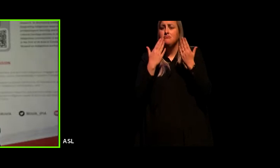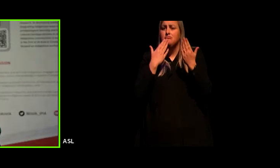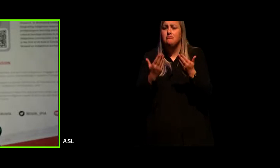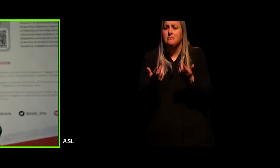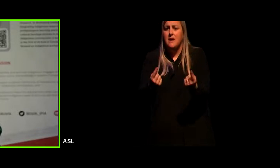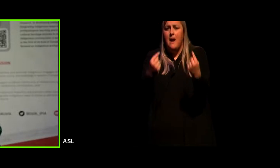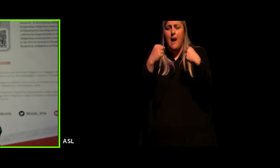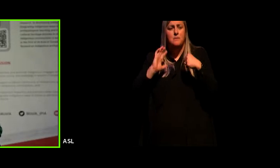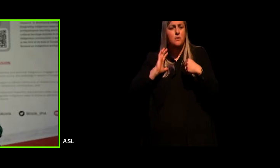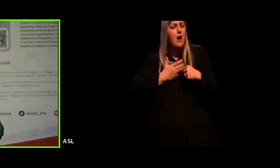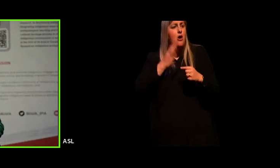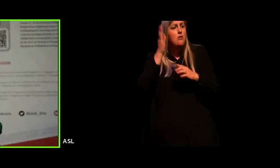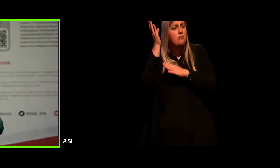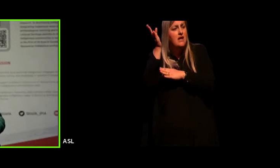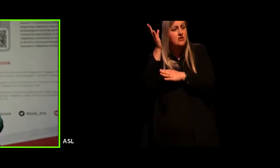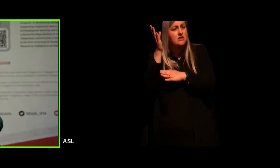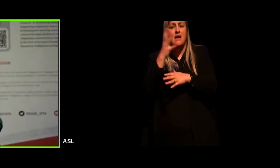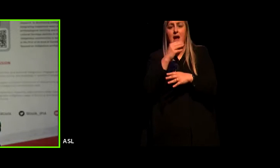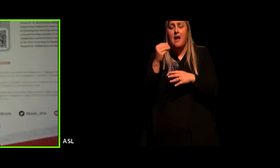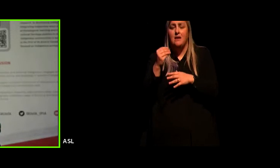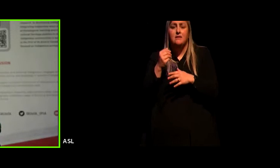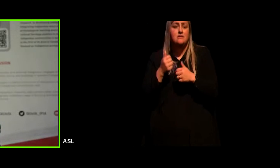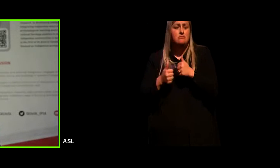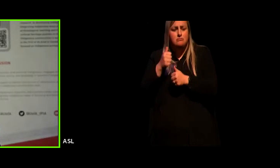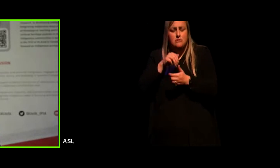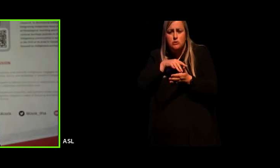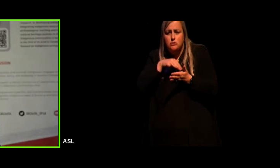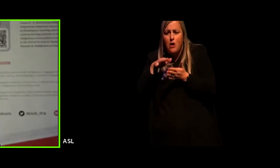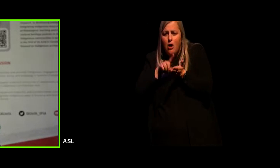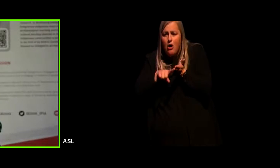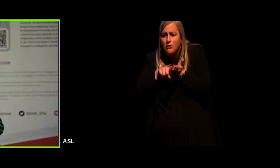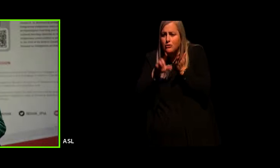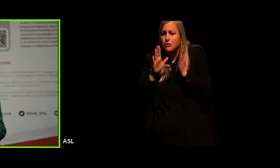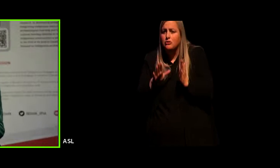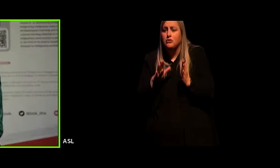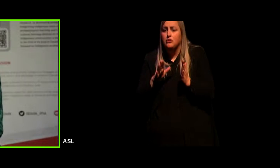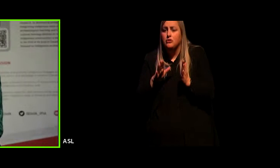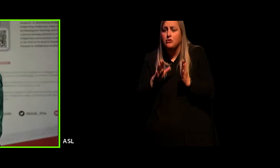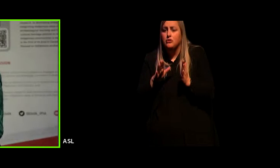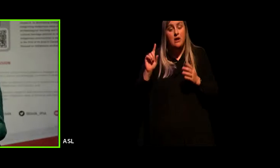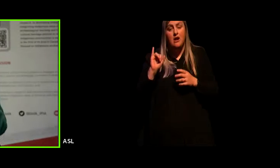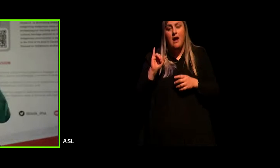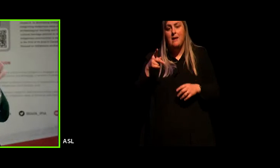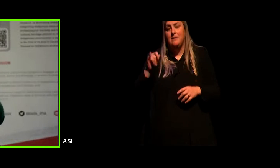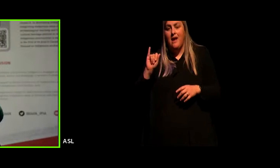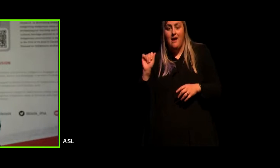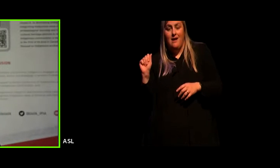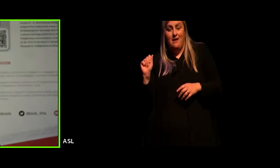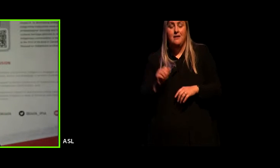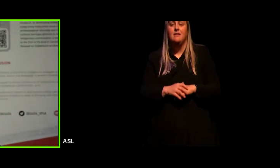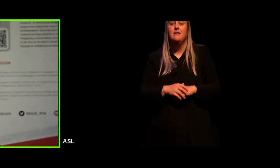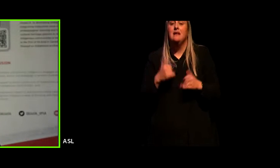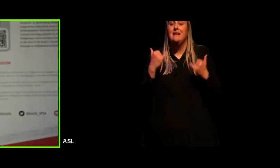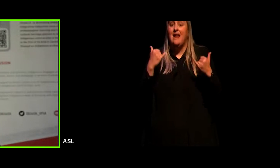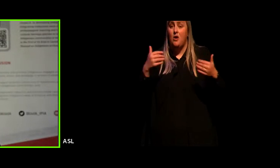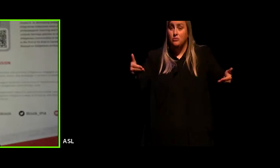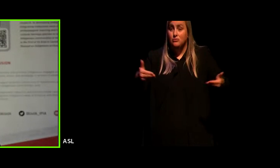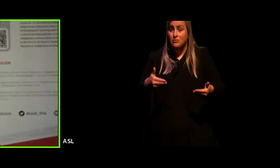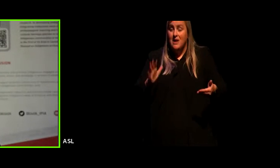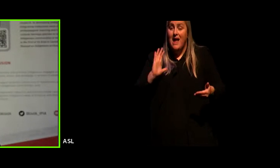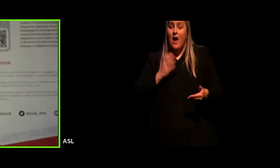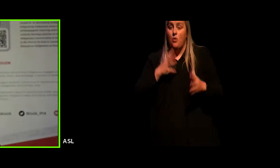our scholars' important research done at the IPIA. So, I would now like to introduce our president,